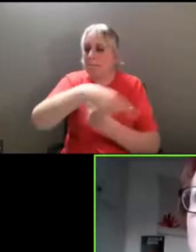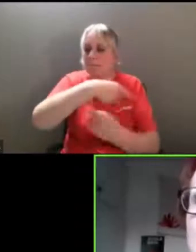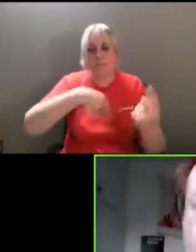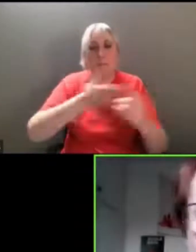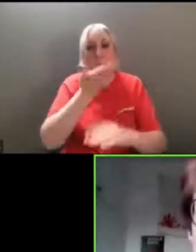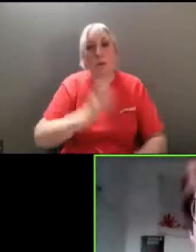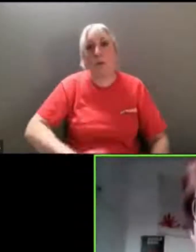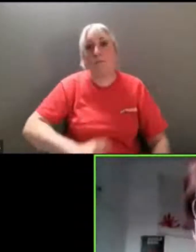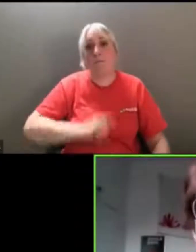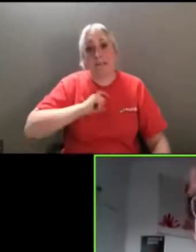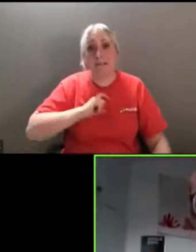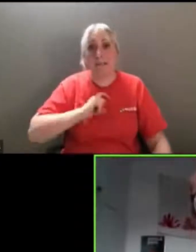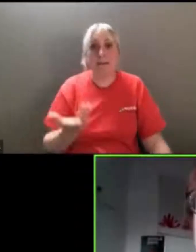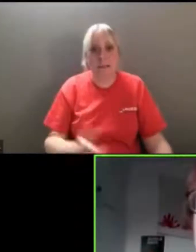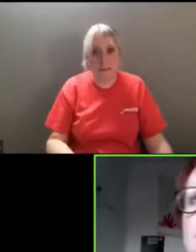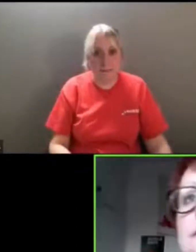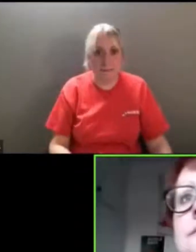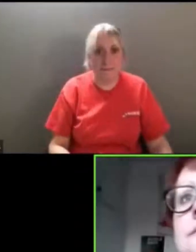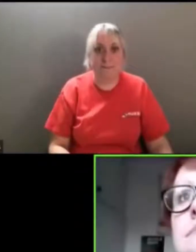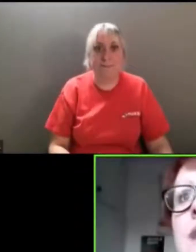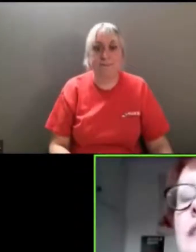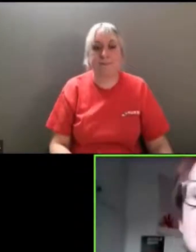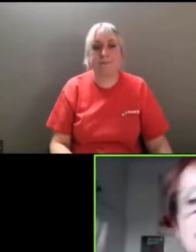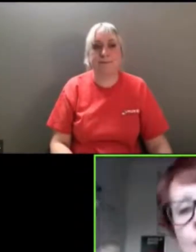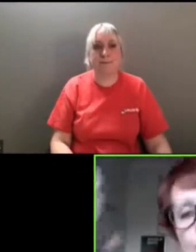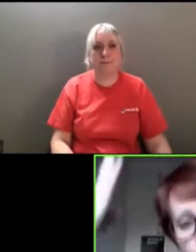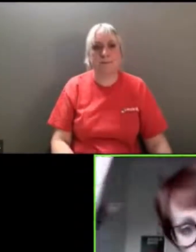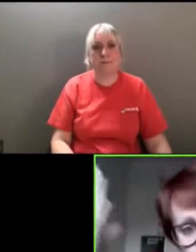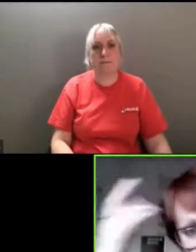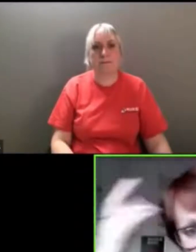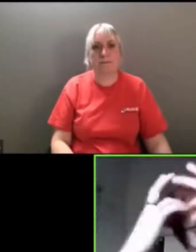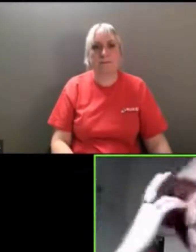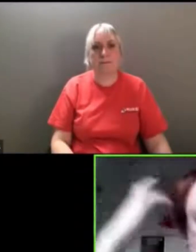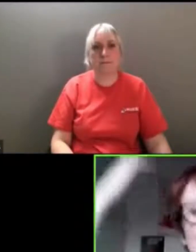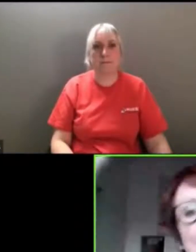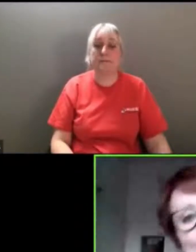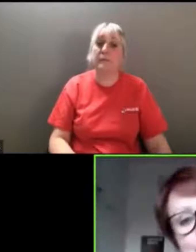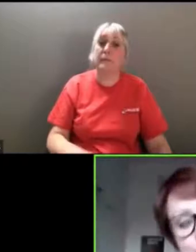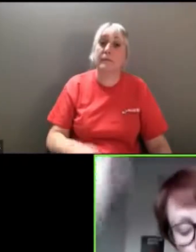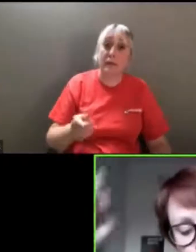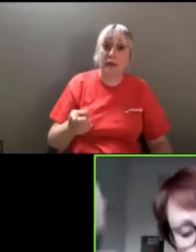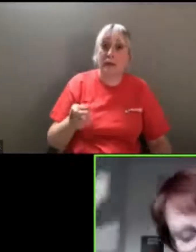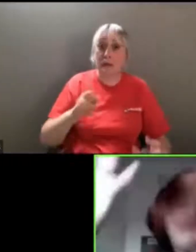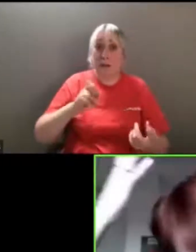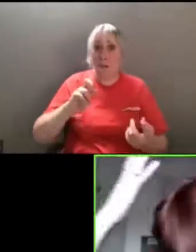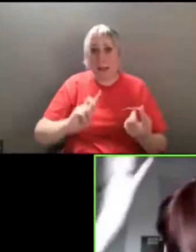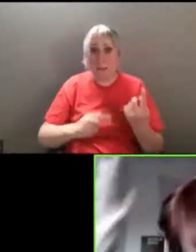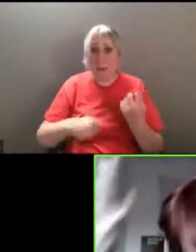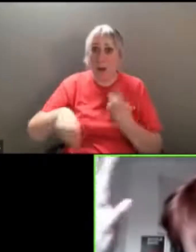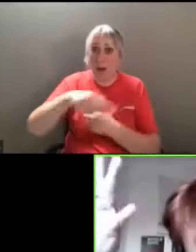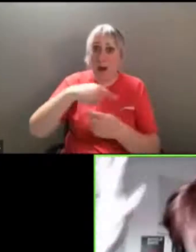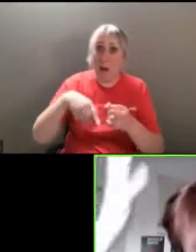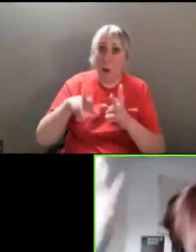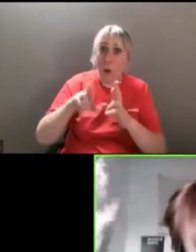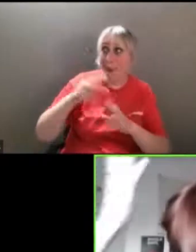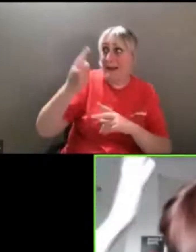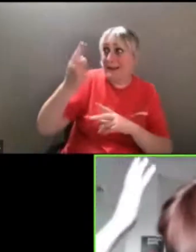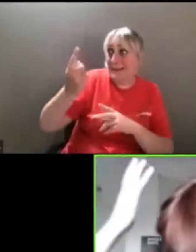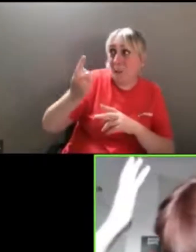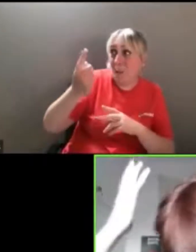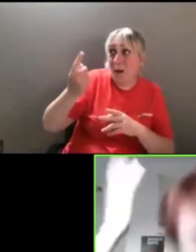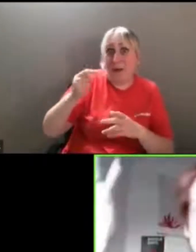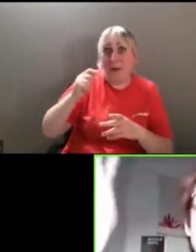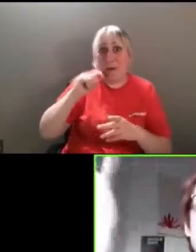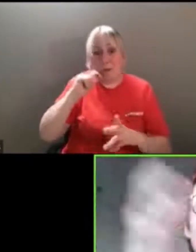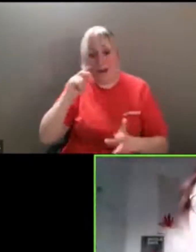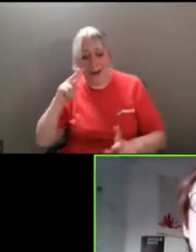people have a hope that there is someone in power that's going to look down and pity you